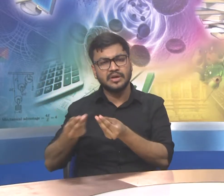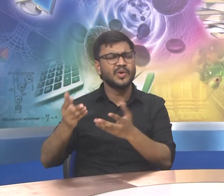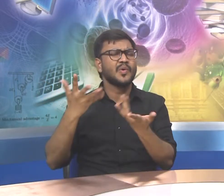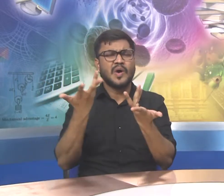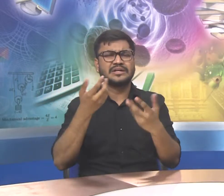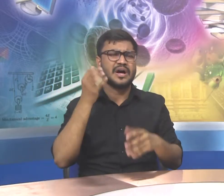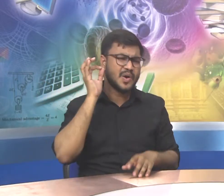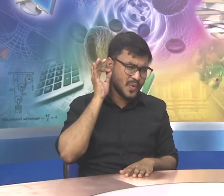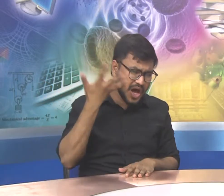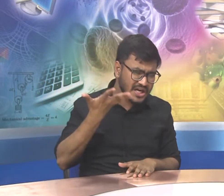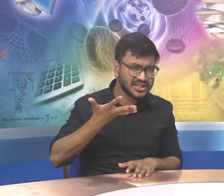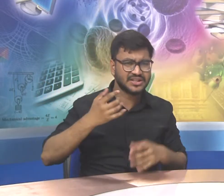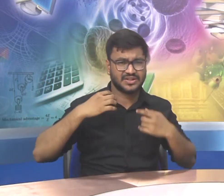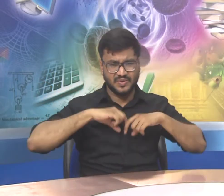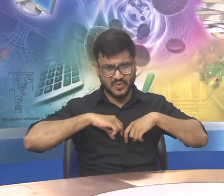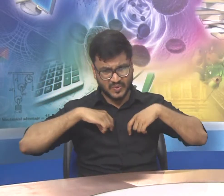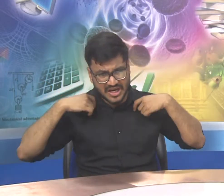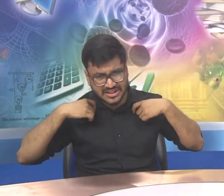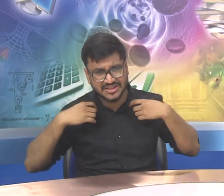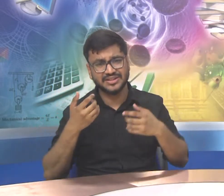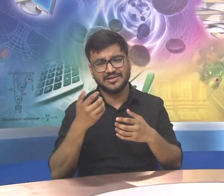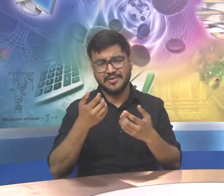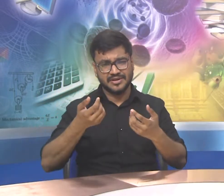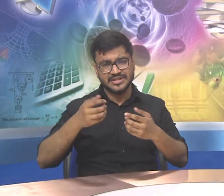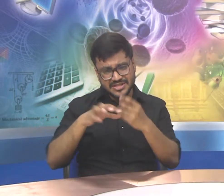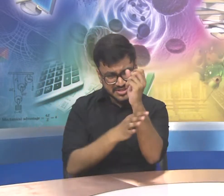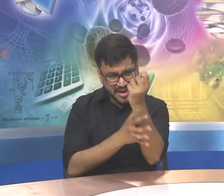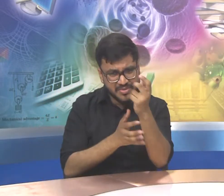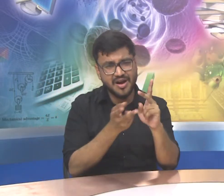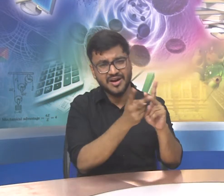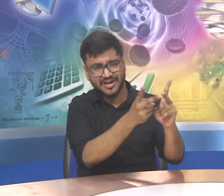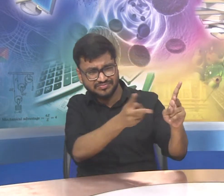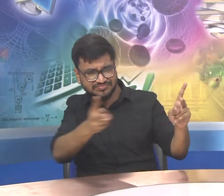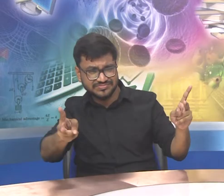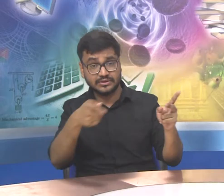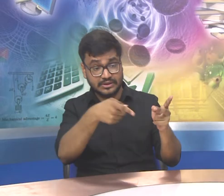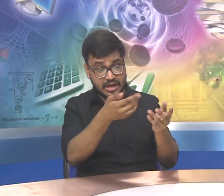deposit vaults or lockers.